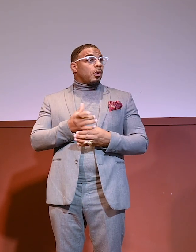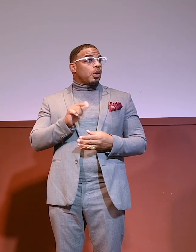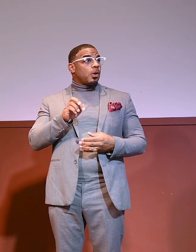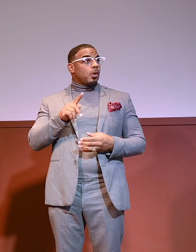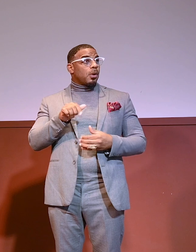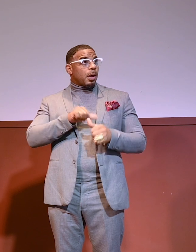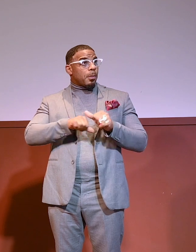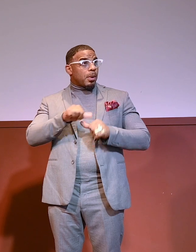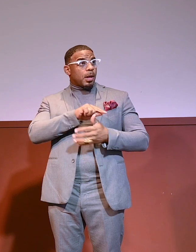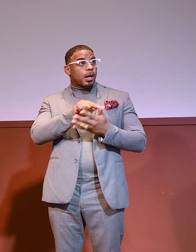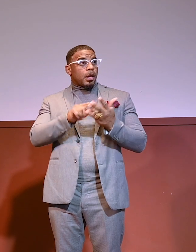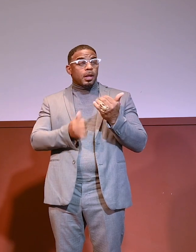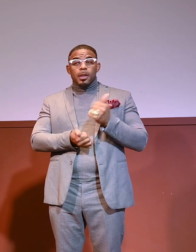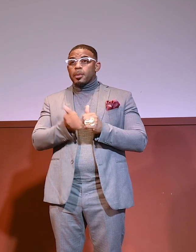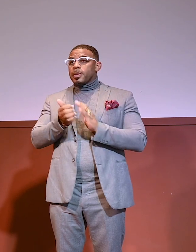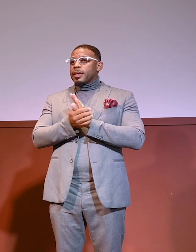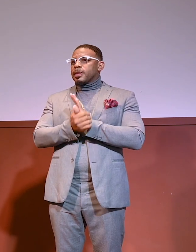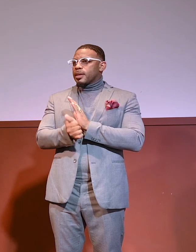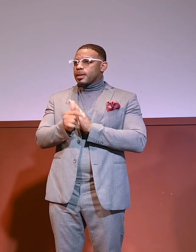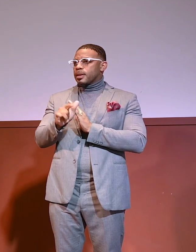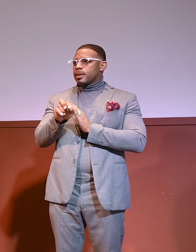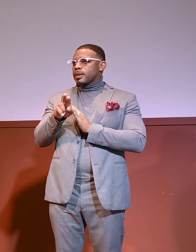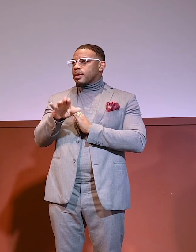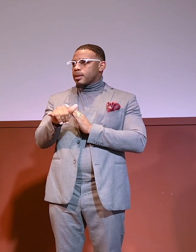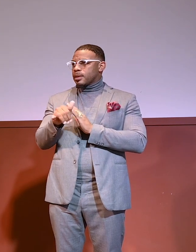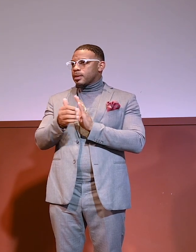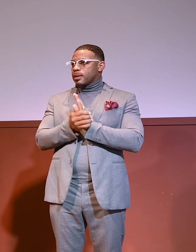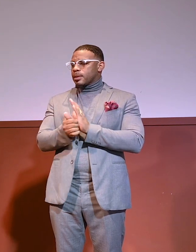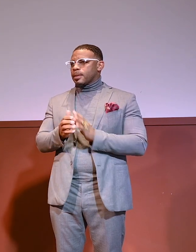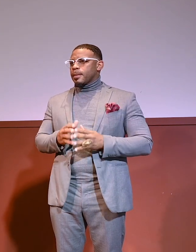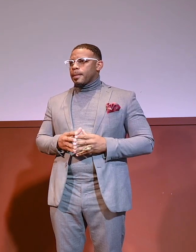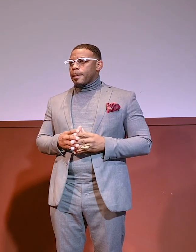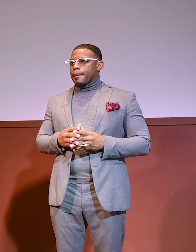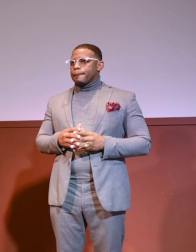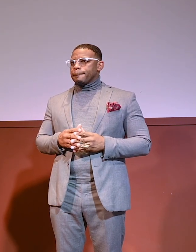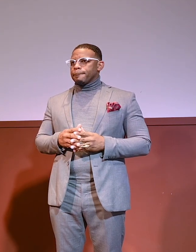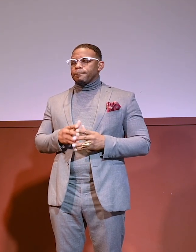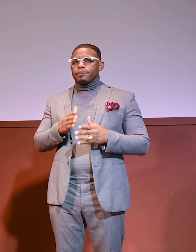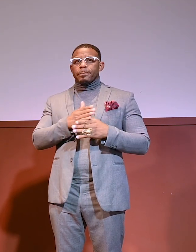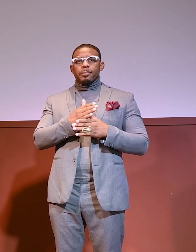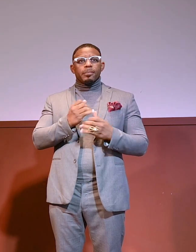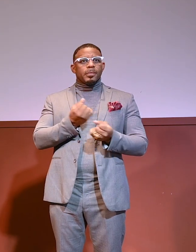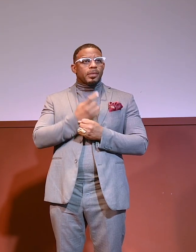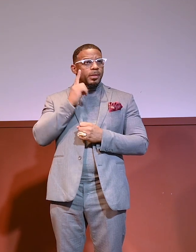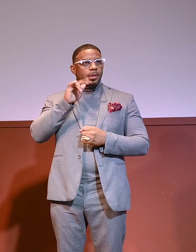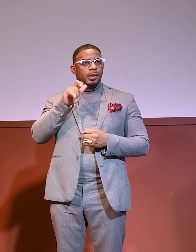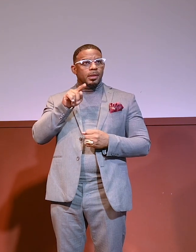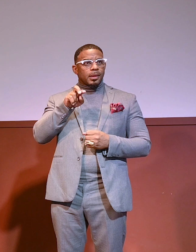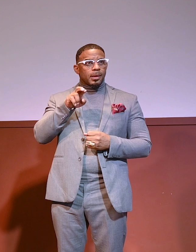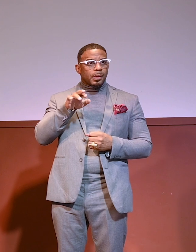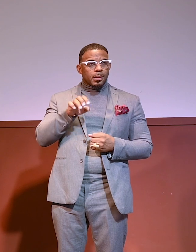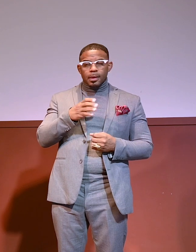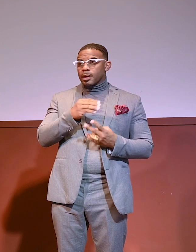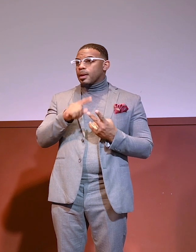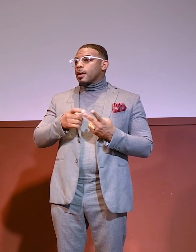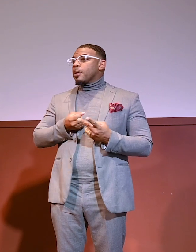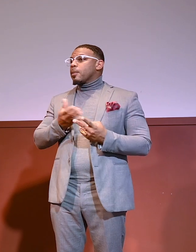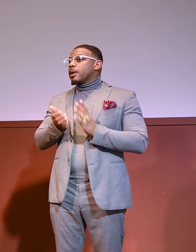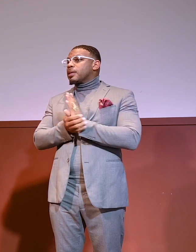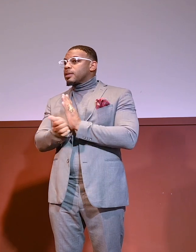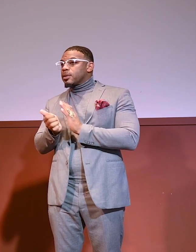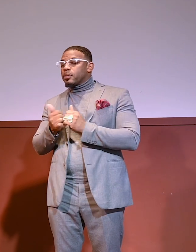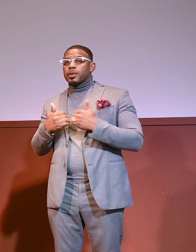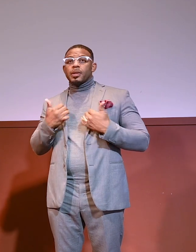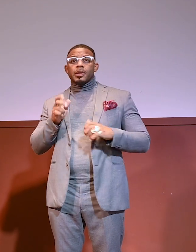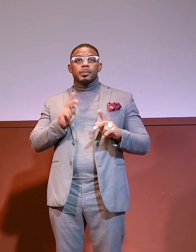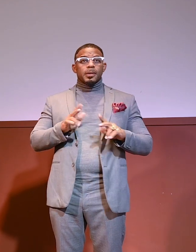are among the most gifted literary talents, sharing their love for literature and poetic skills with